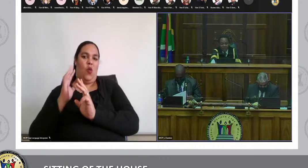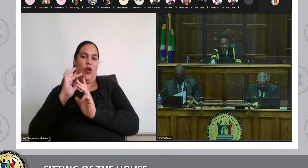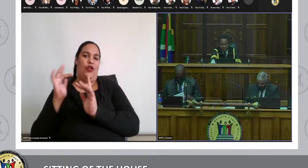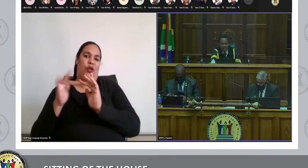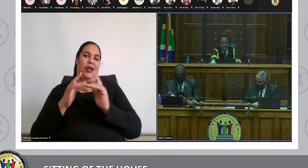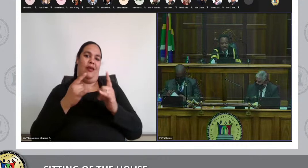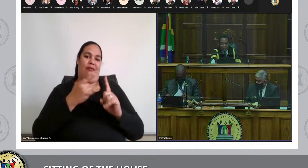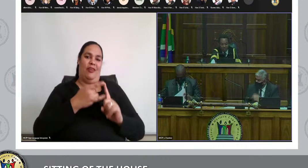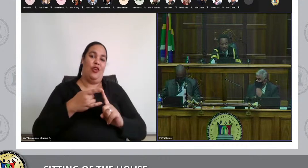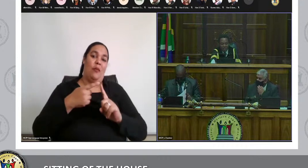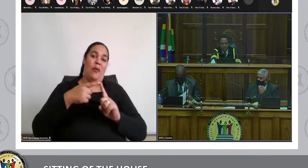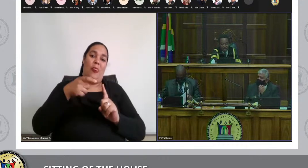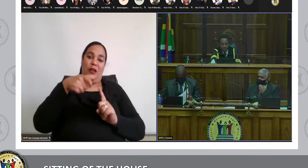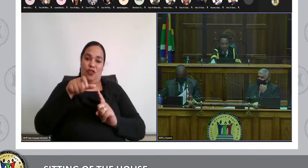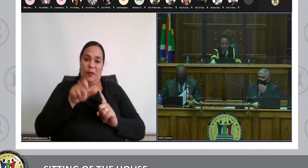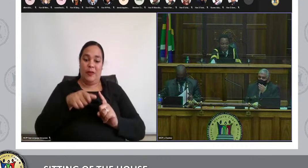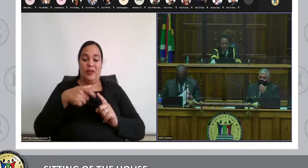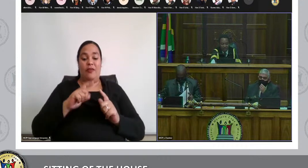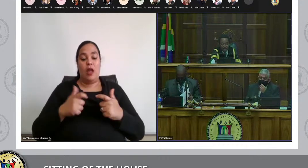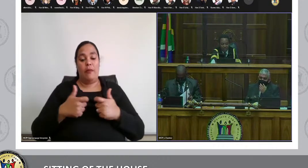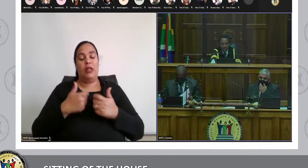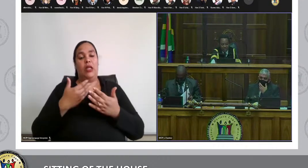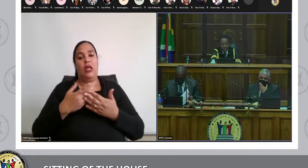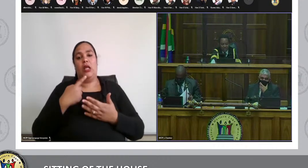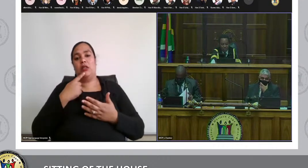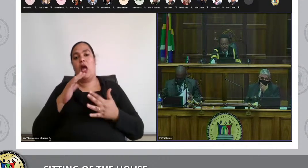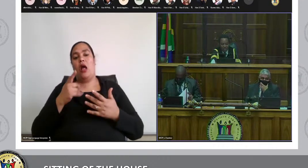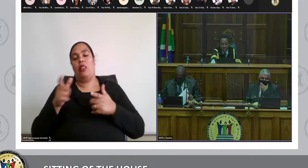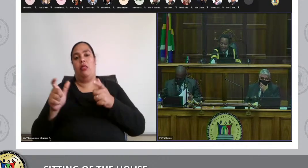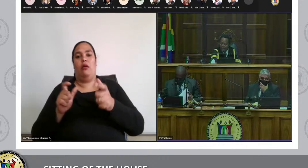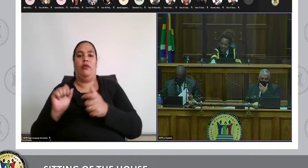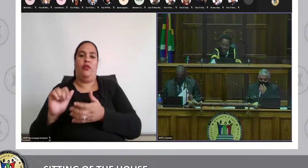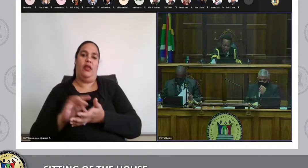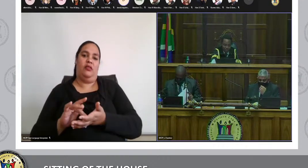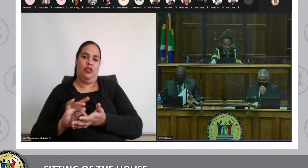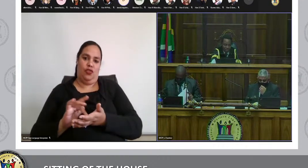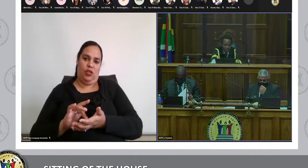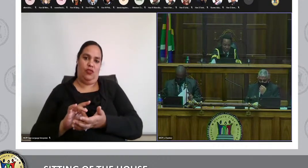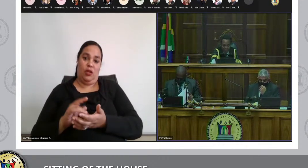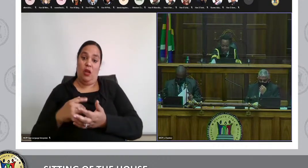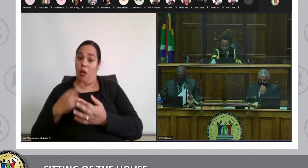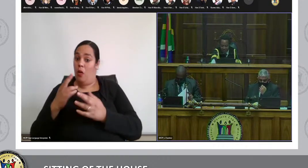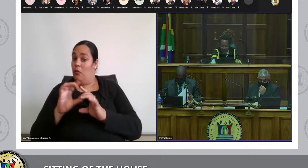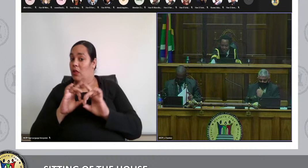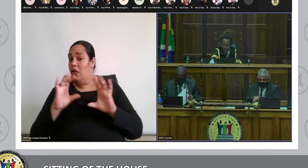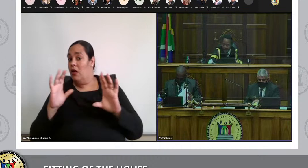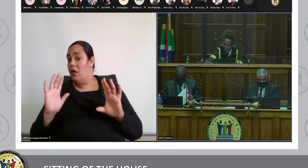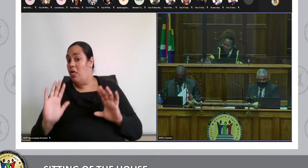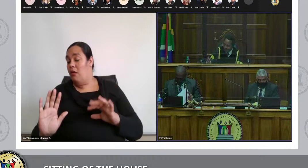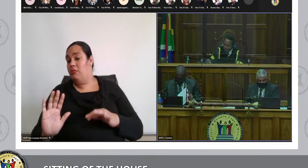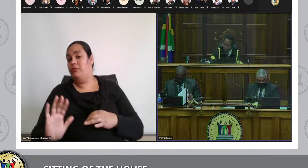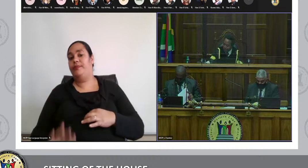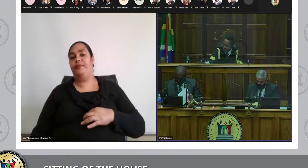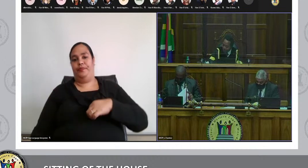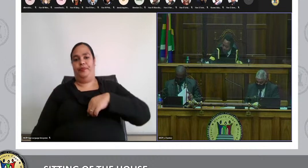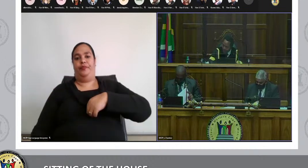the chairperson and the committee may determine how they manage that situation. I hope that that clarifies the